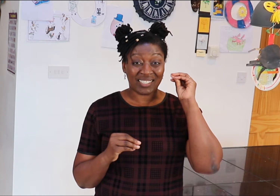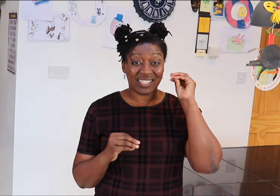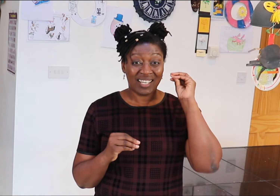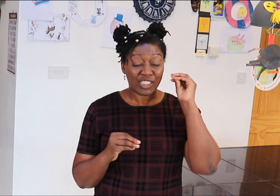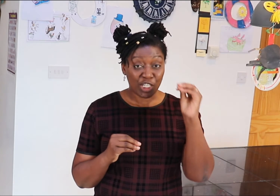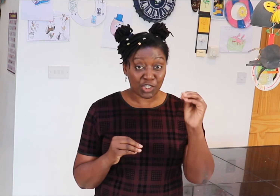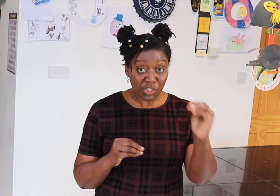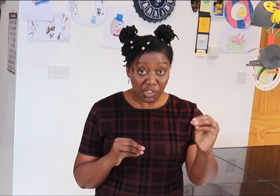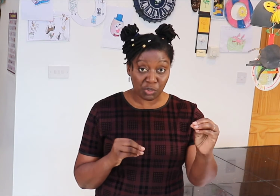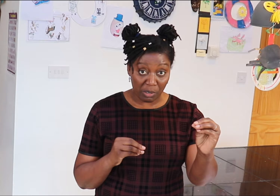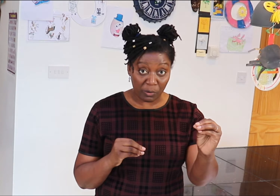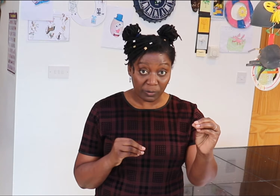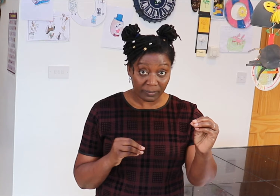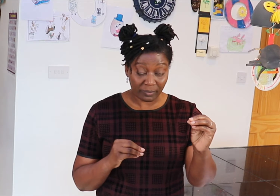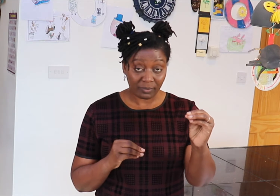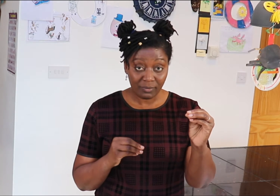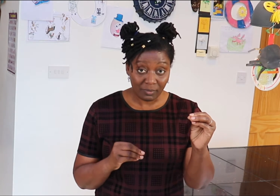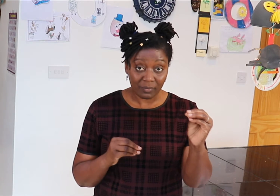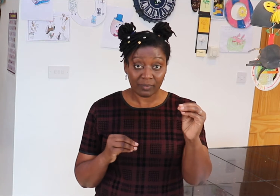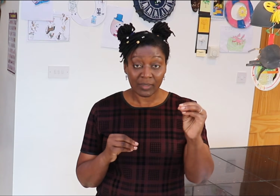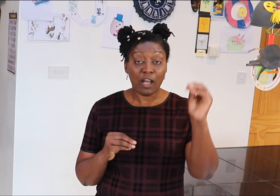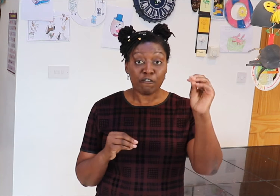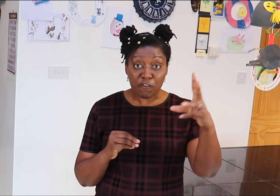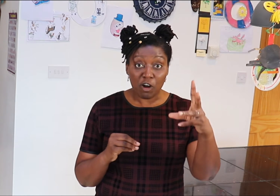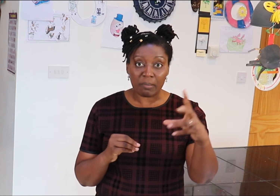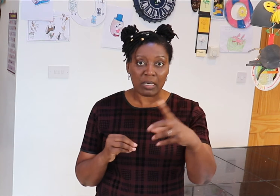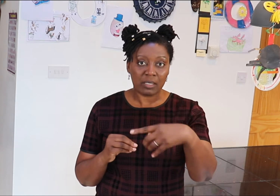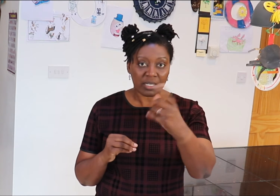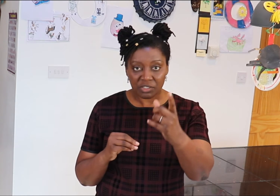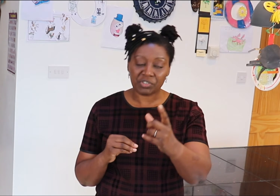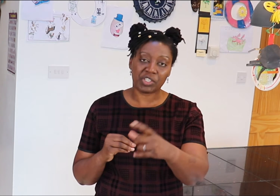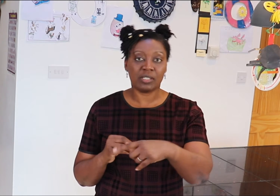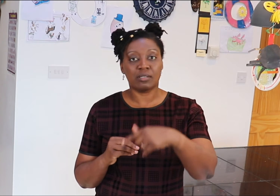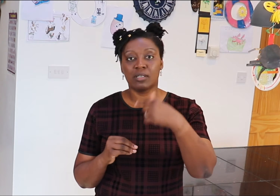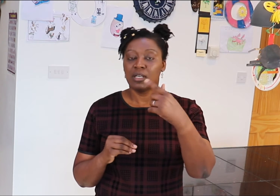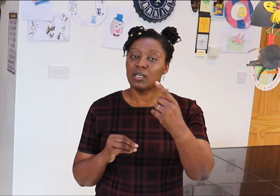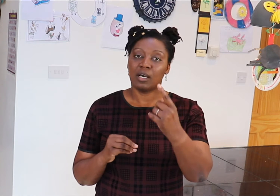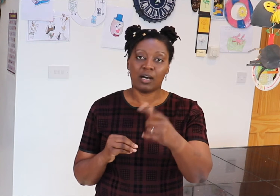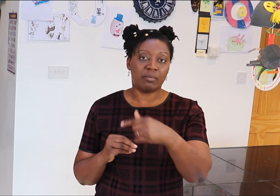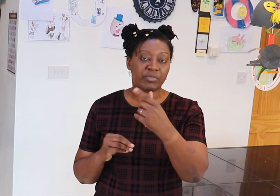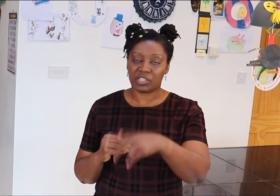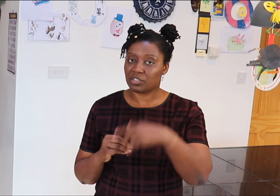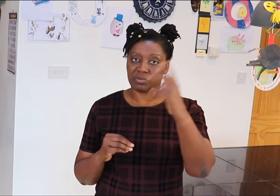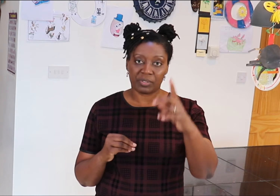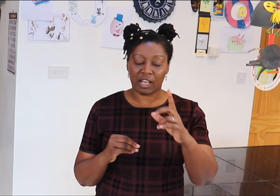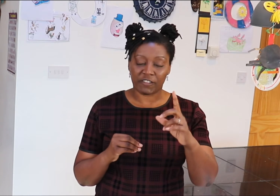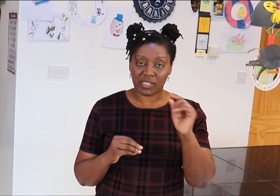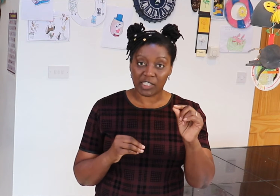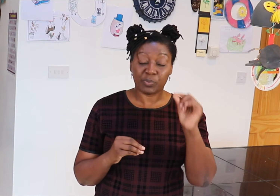produces testosterone from estrogen, progesterone, FSH,